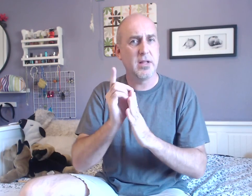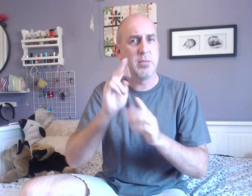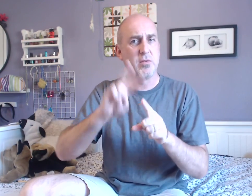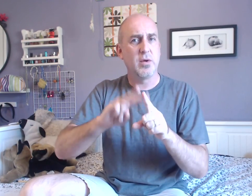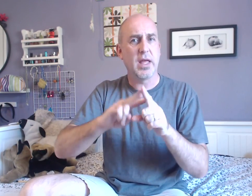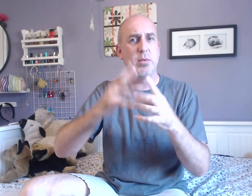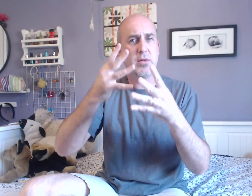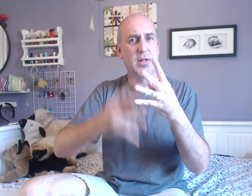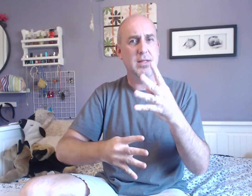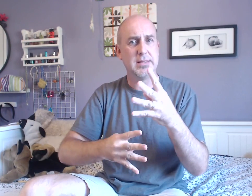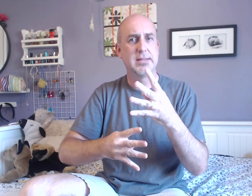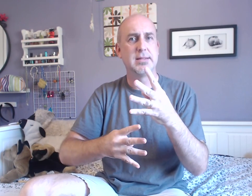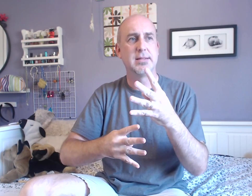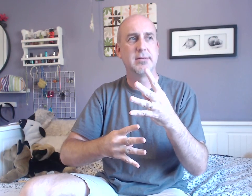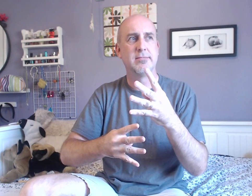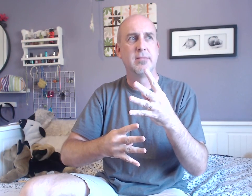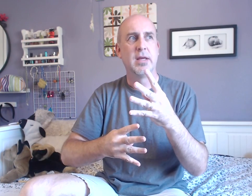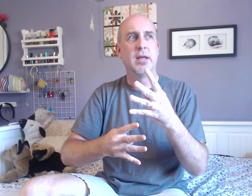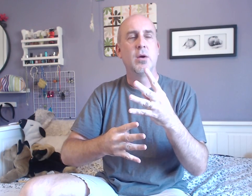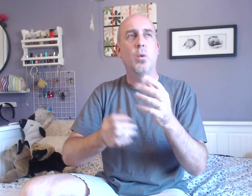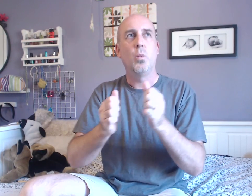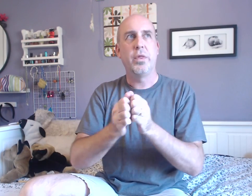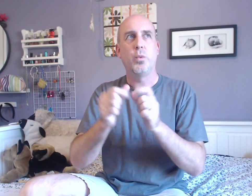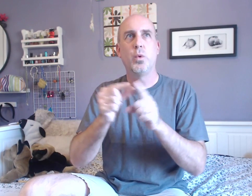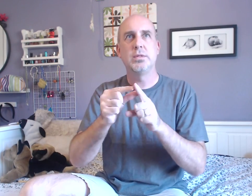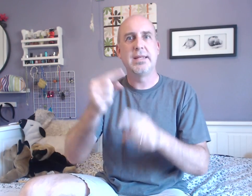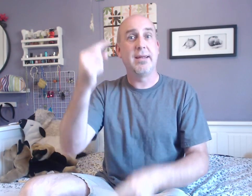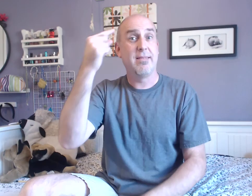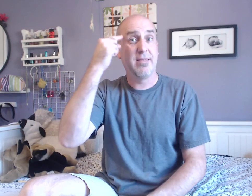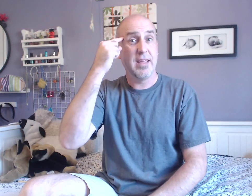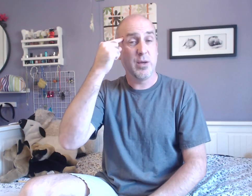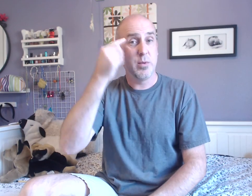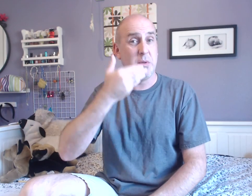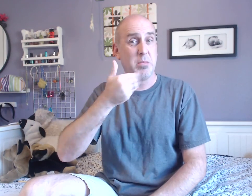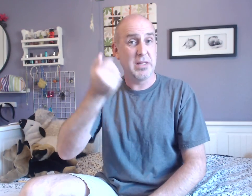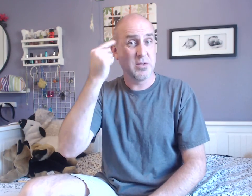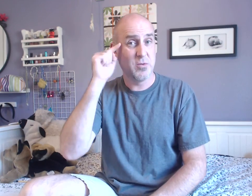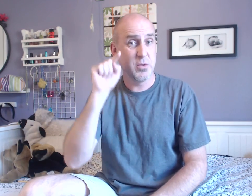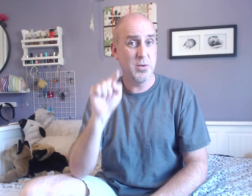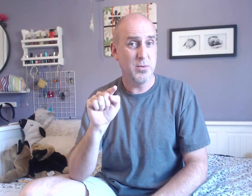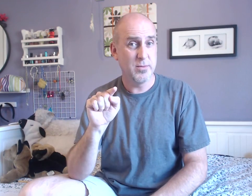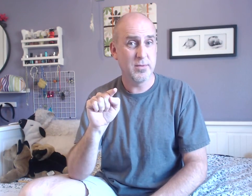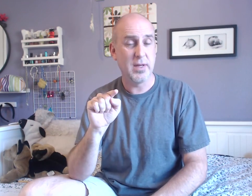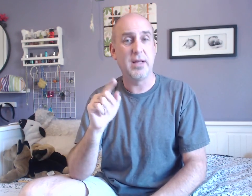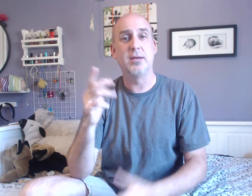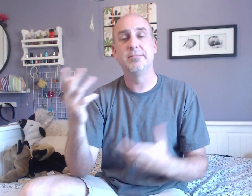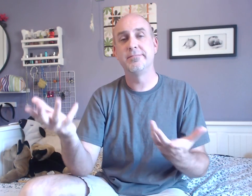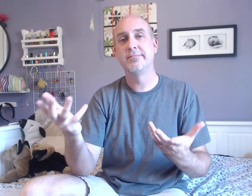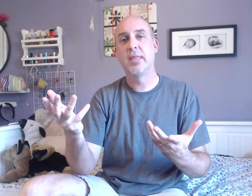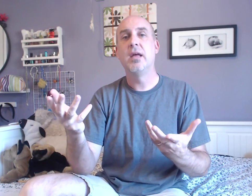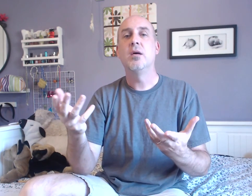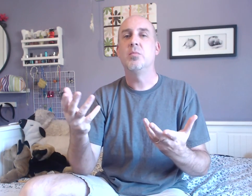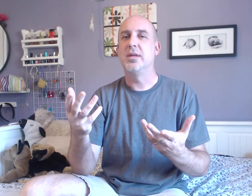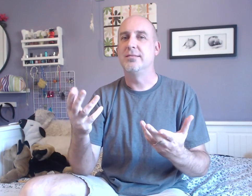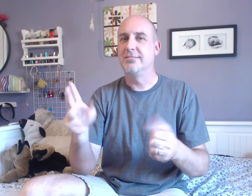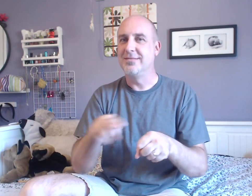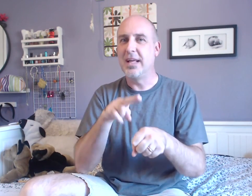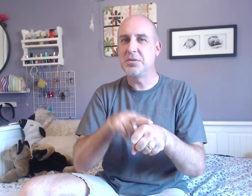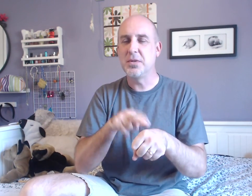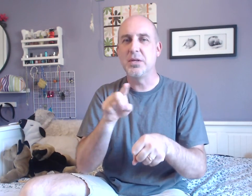the vocabulary lists with words that I think would be best for you. Um, but naturally, you